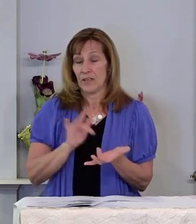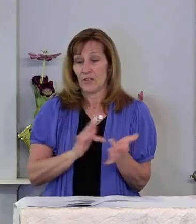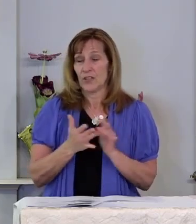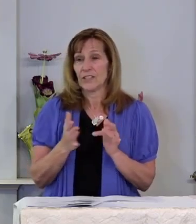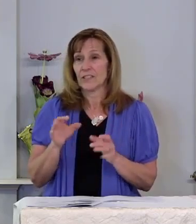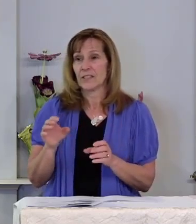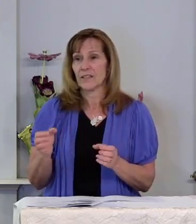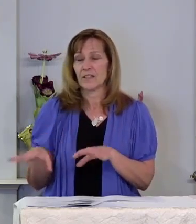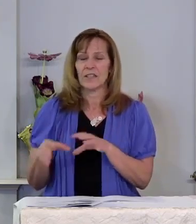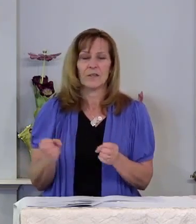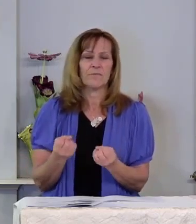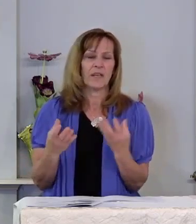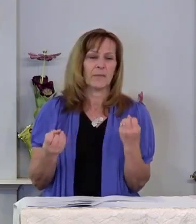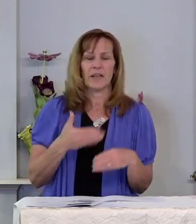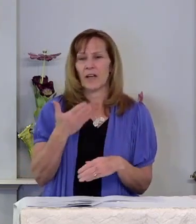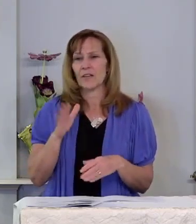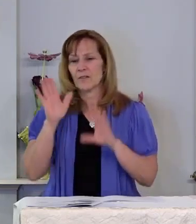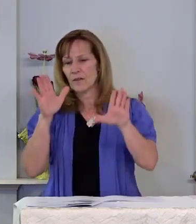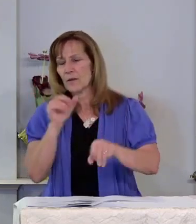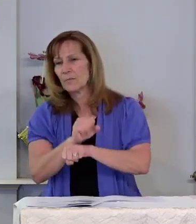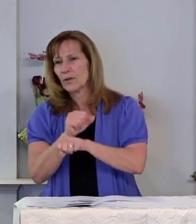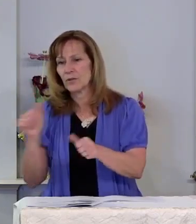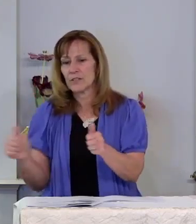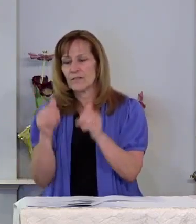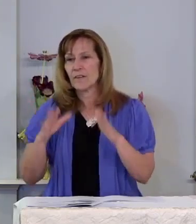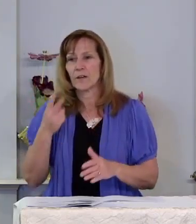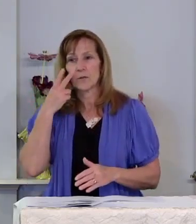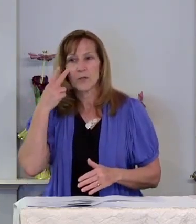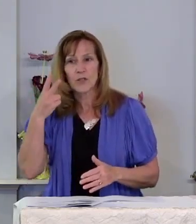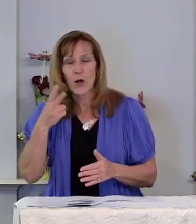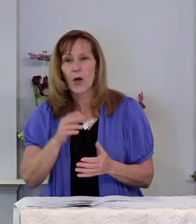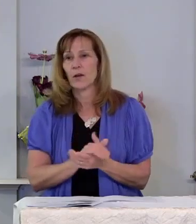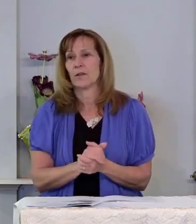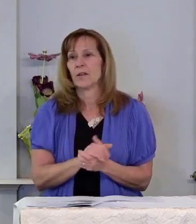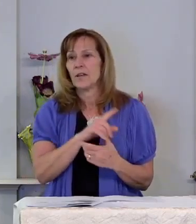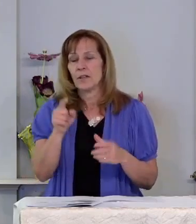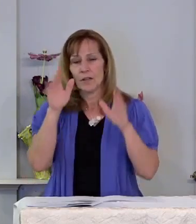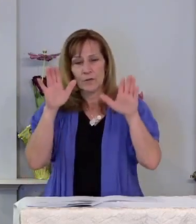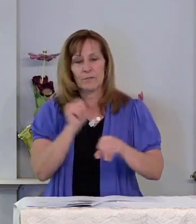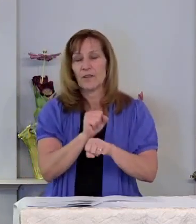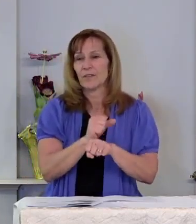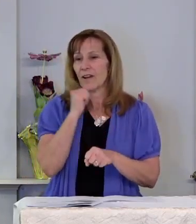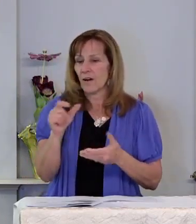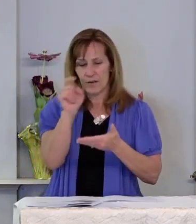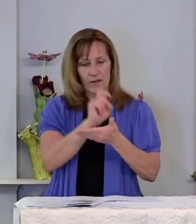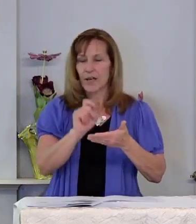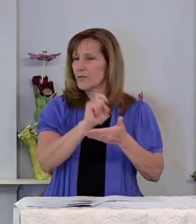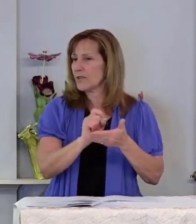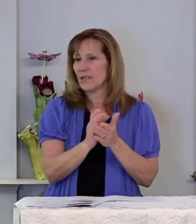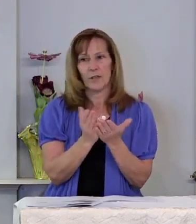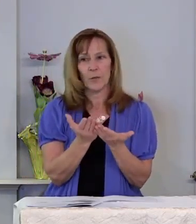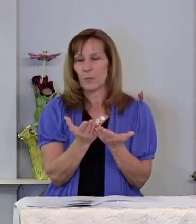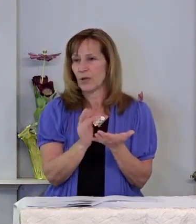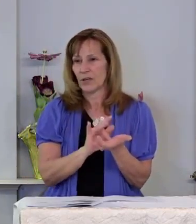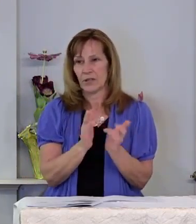Jesus did many other miracles that his followers saw. Those miracles are not written in this